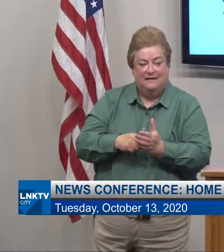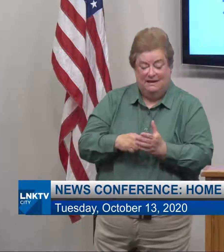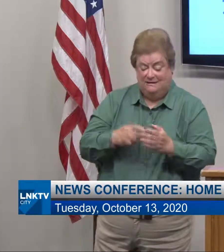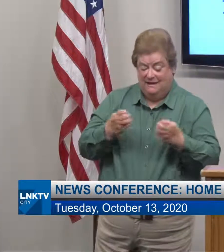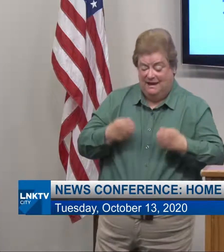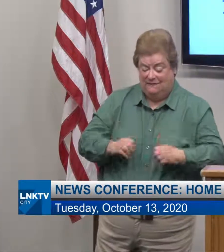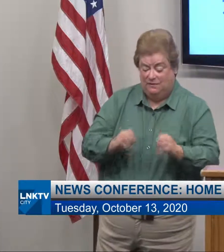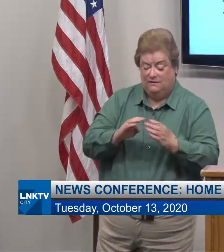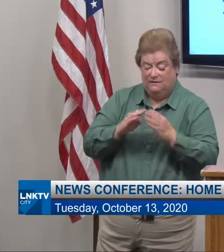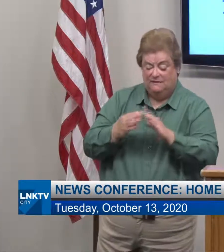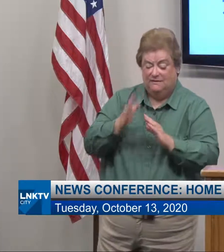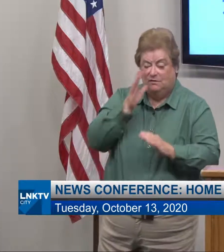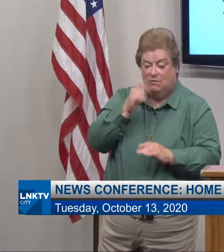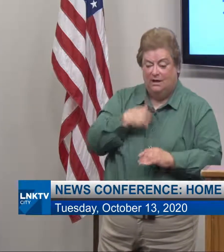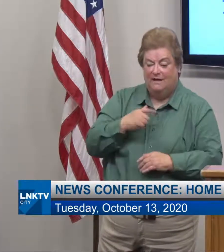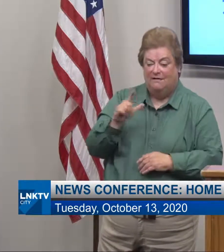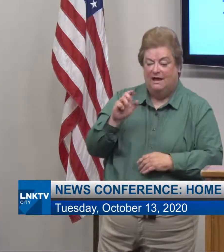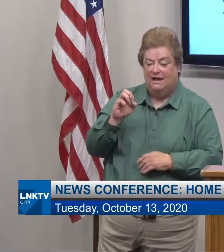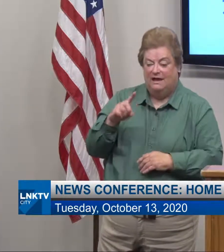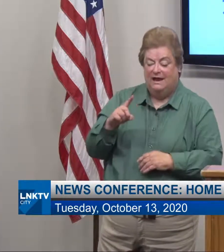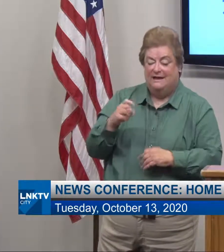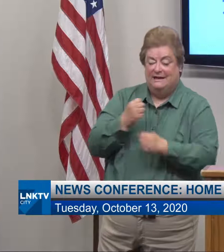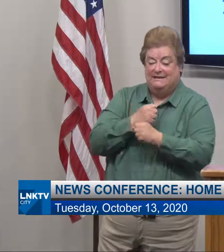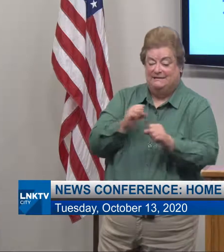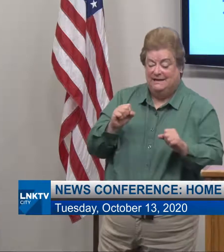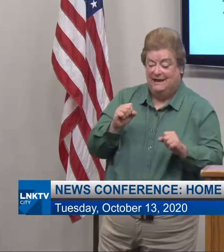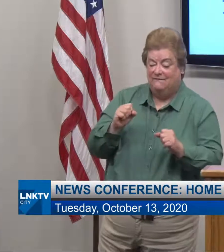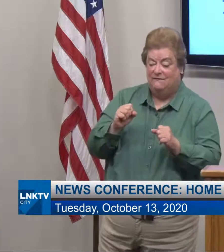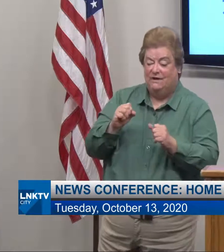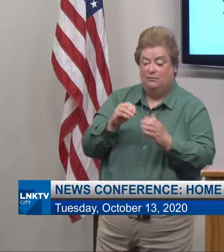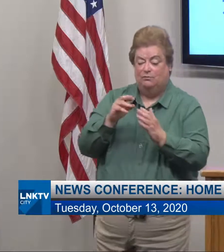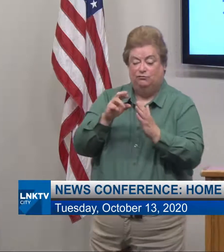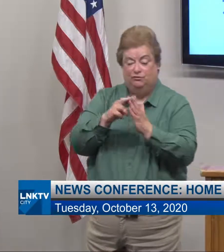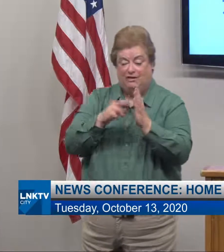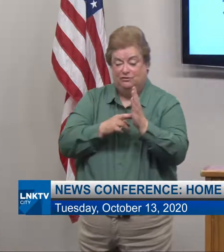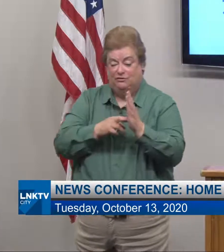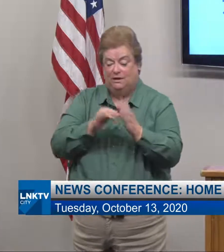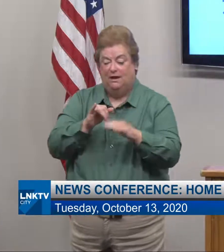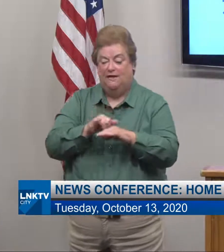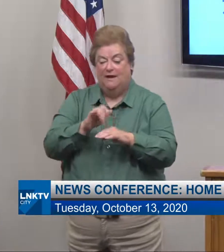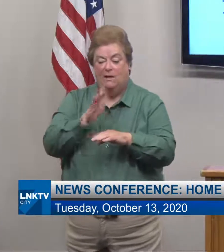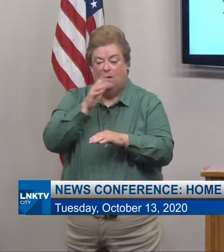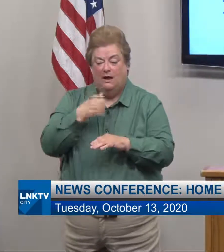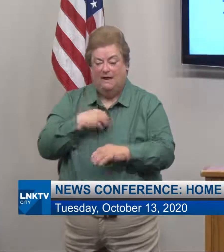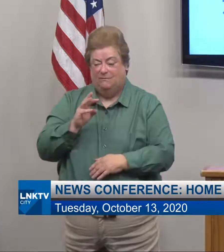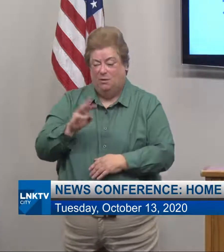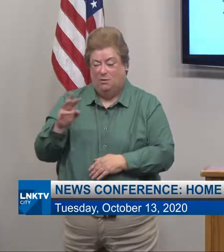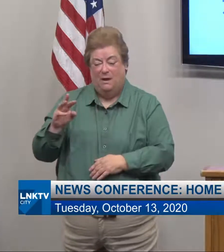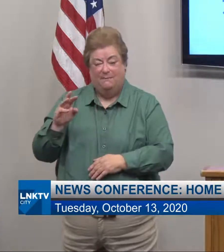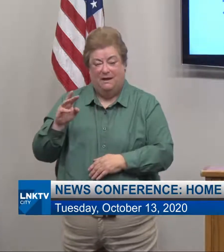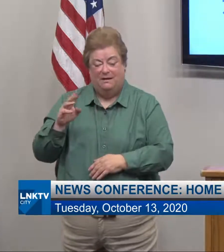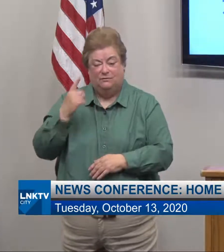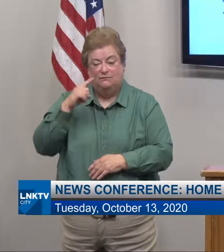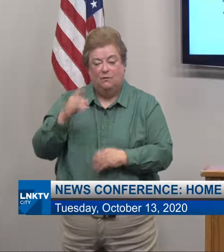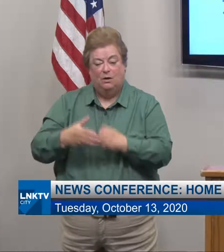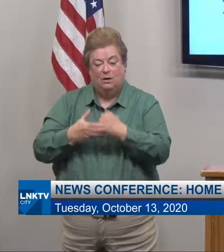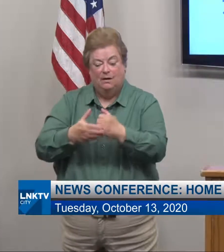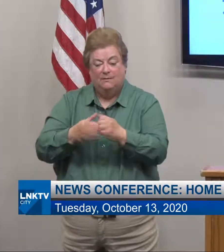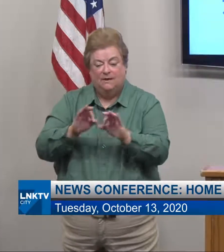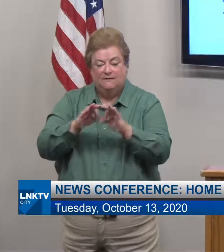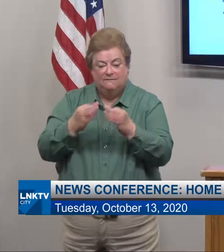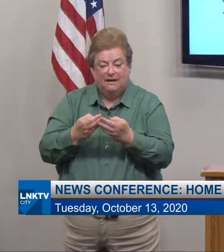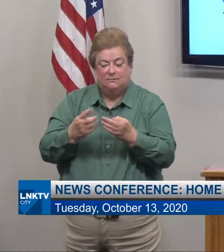will maintain a lead-safe housing registry. That'll be on a dedicated webpage to help families with